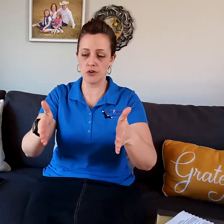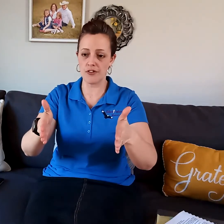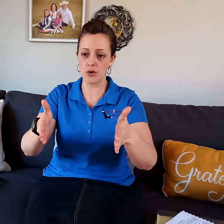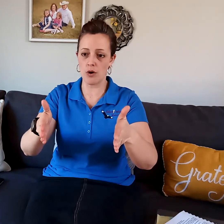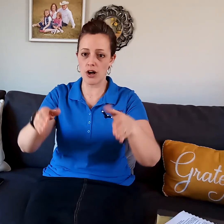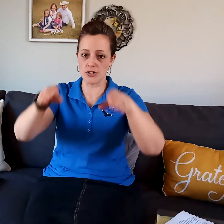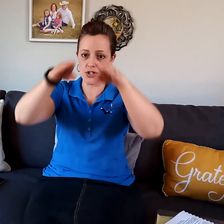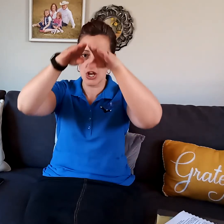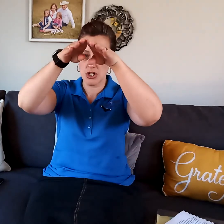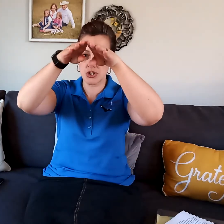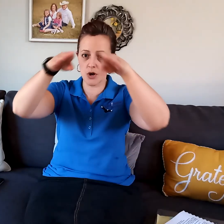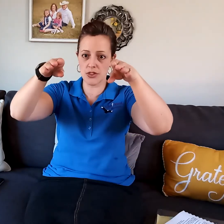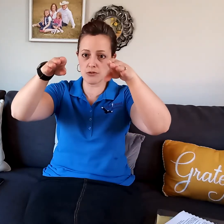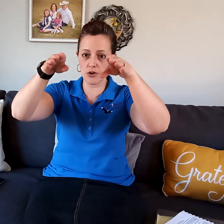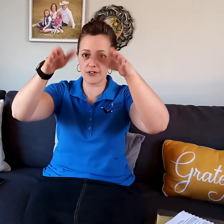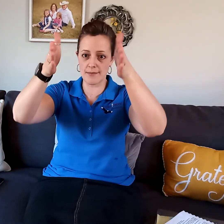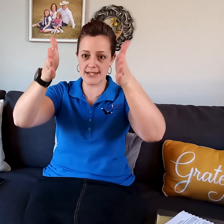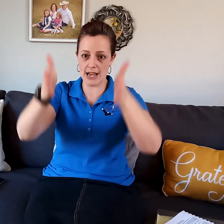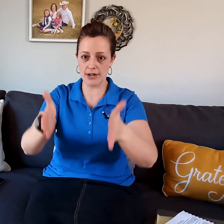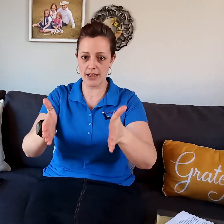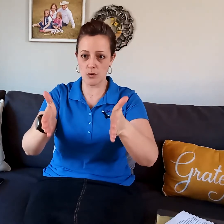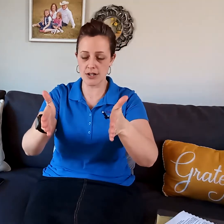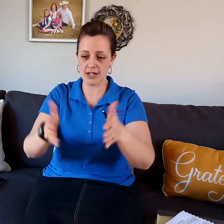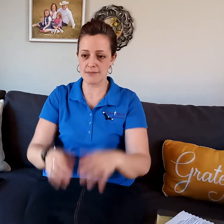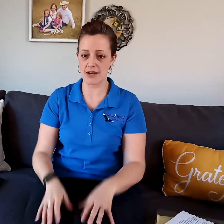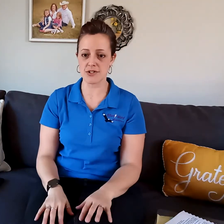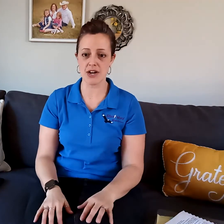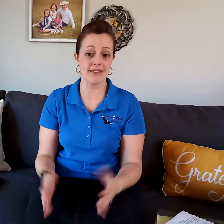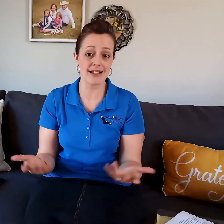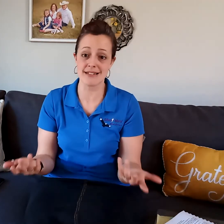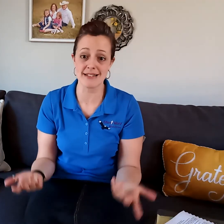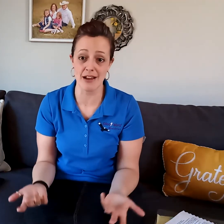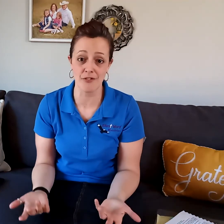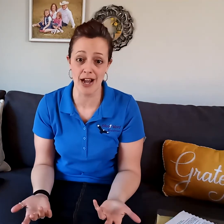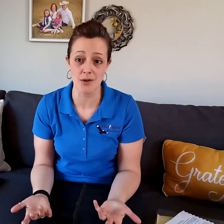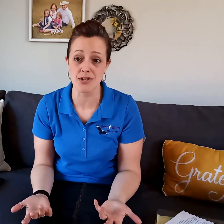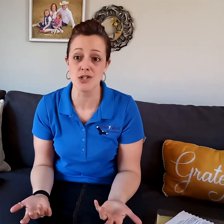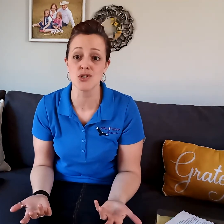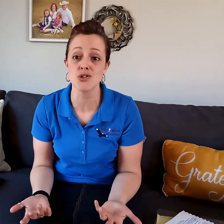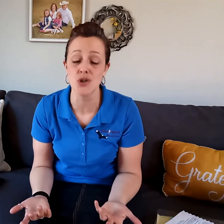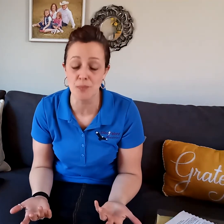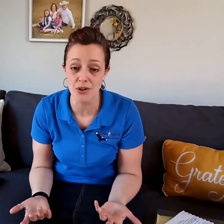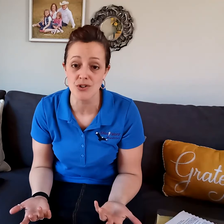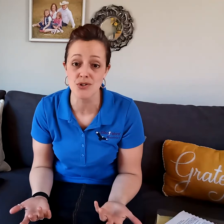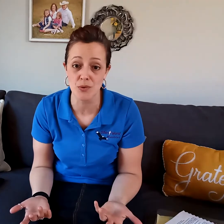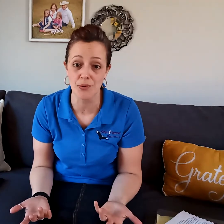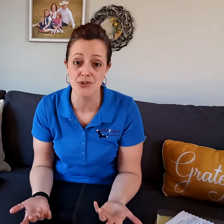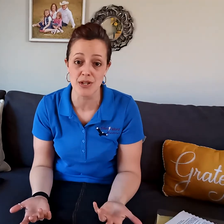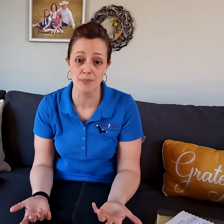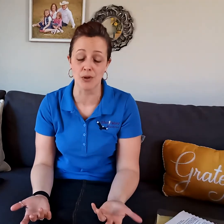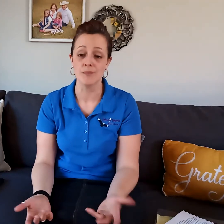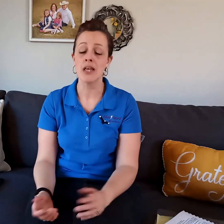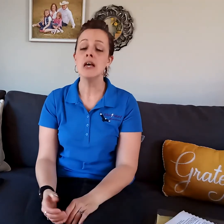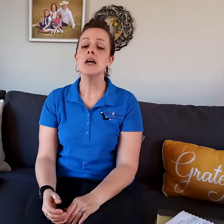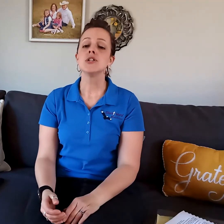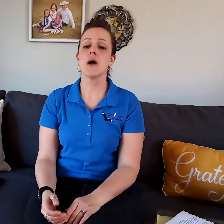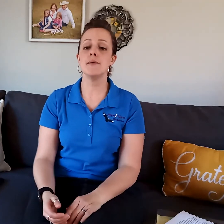and the walls. Show that the roof comes down and the walls come down straight. That's the sign for house. It's super, super simple. So I would